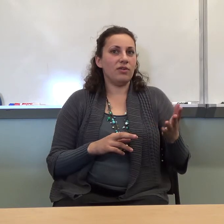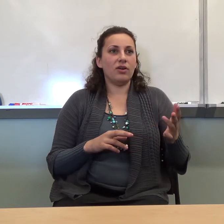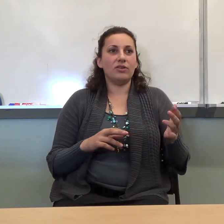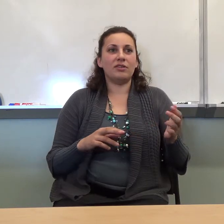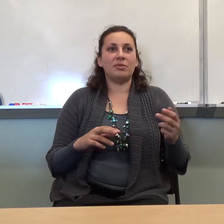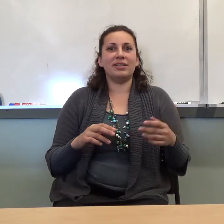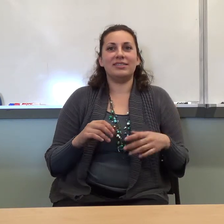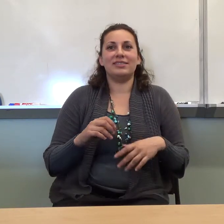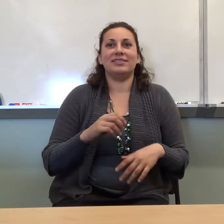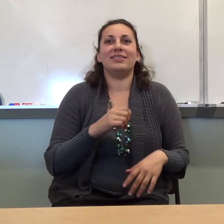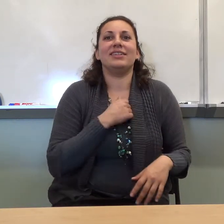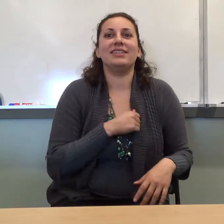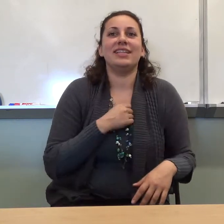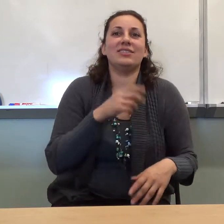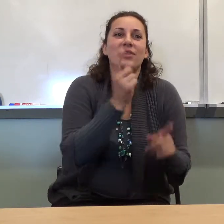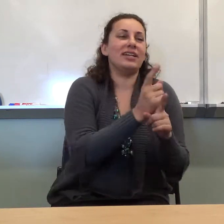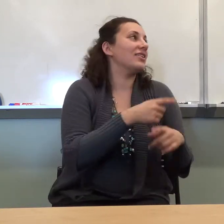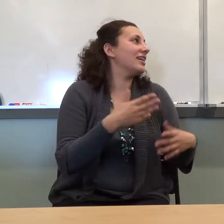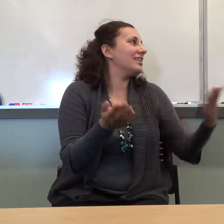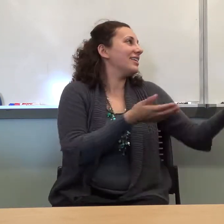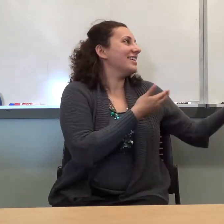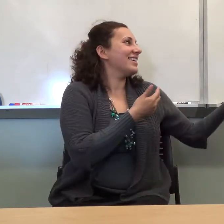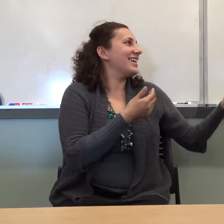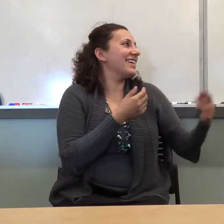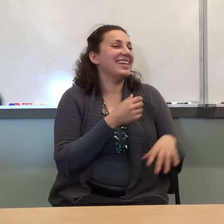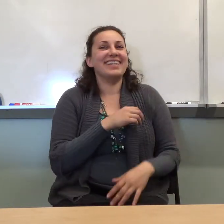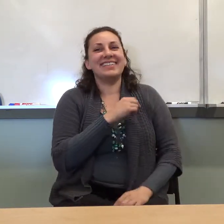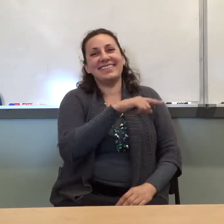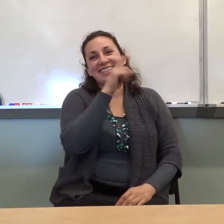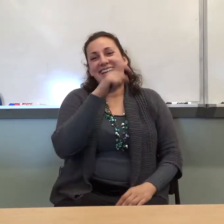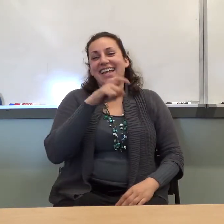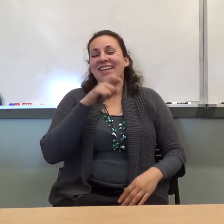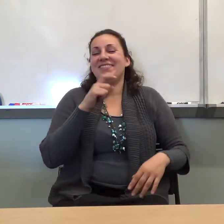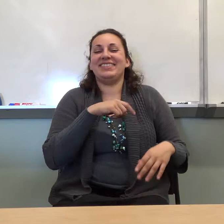Oh, never mind. Sorry. All right, that's right. I have to get you some tables.